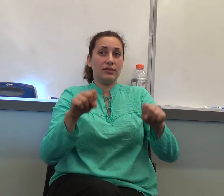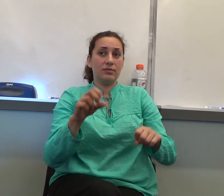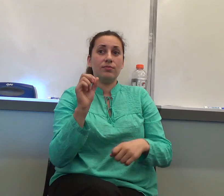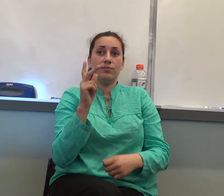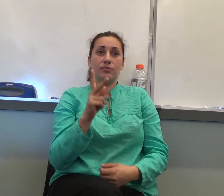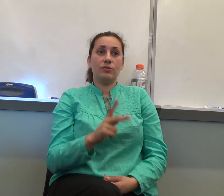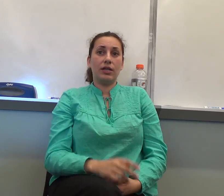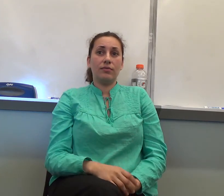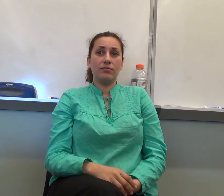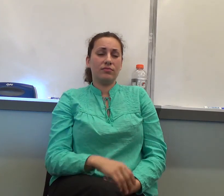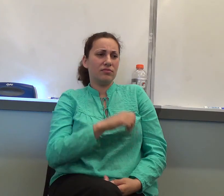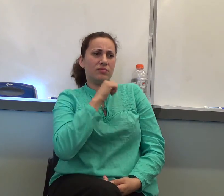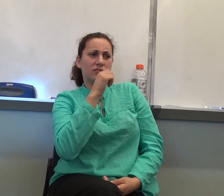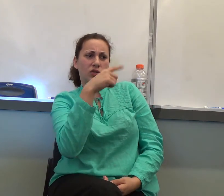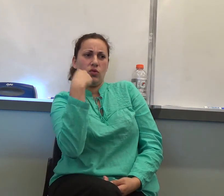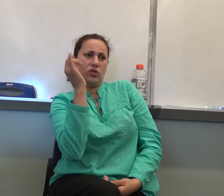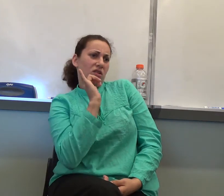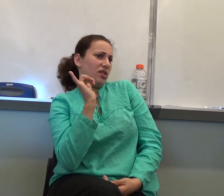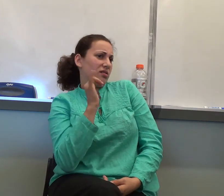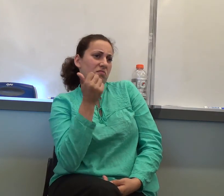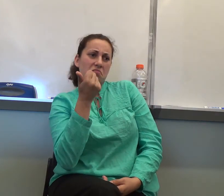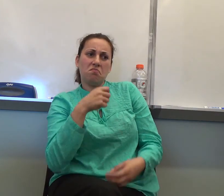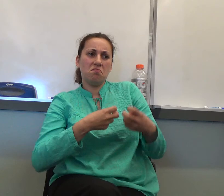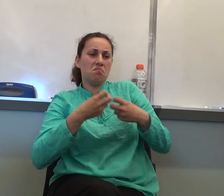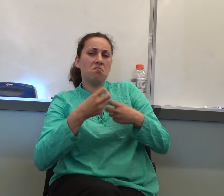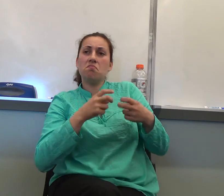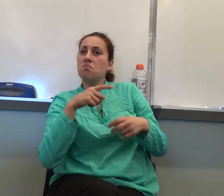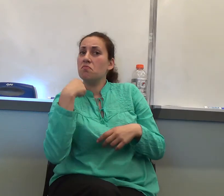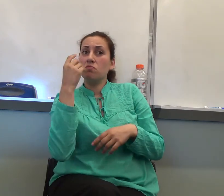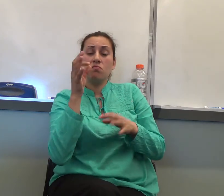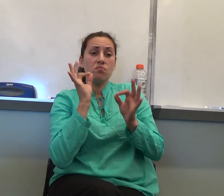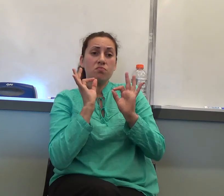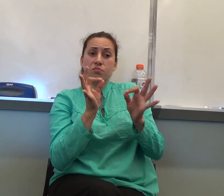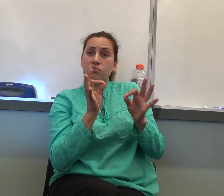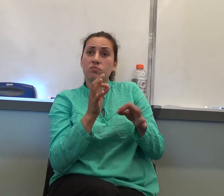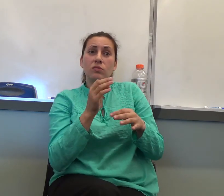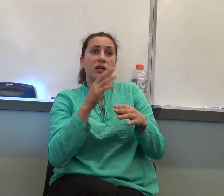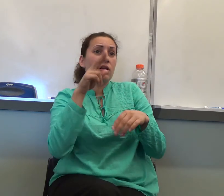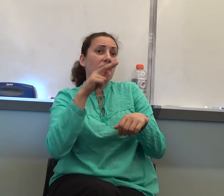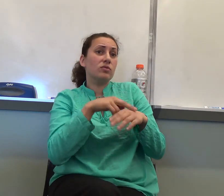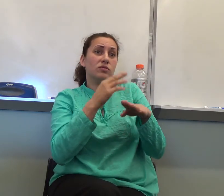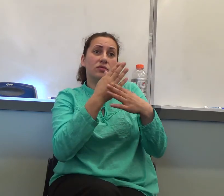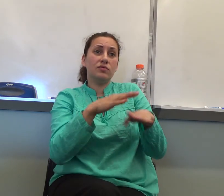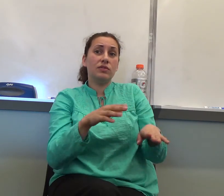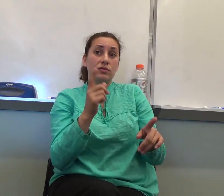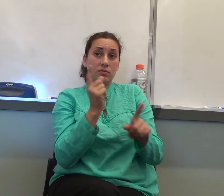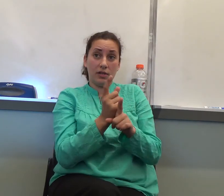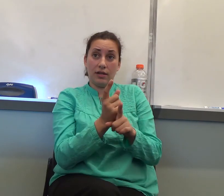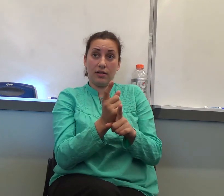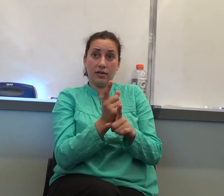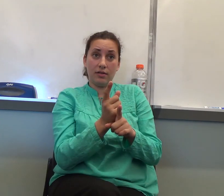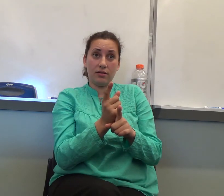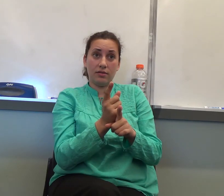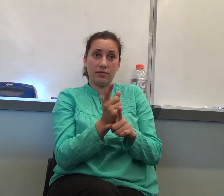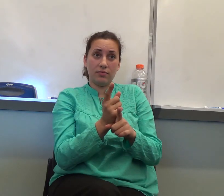It doesn't look like there'd be any problem. It looks like a perfectly natural division problem. And you say, well, what's wrong with this